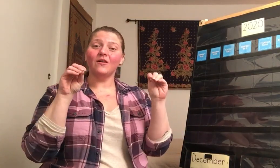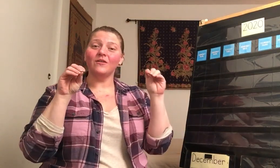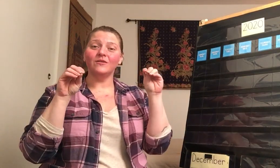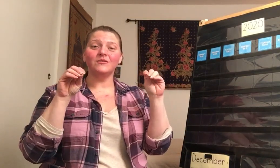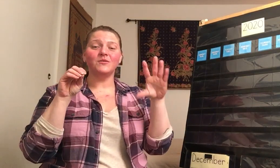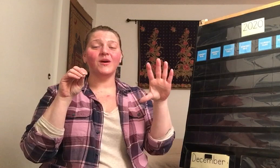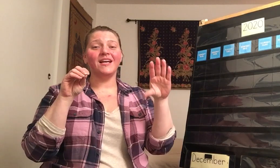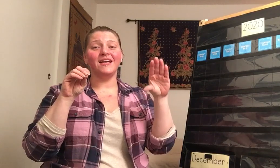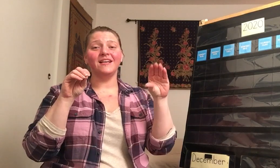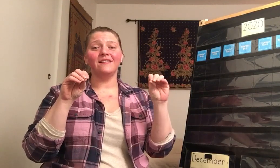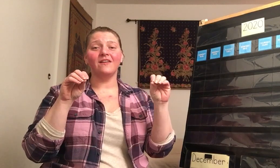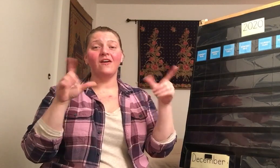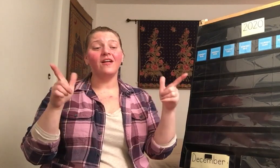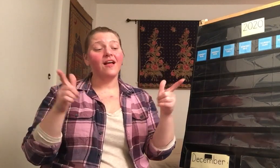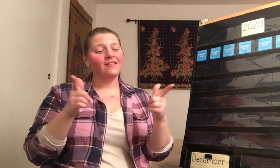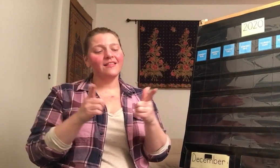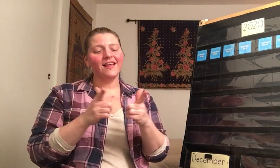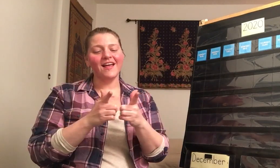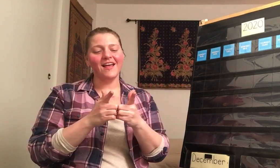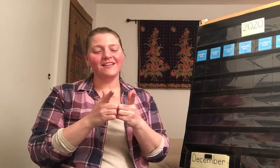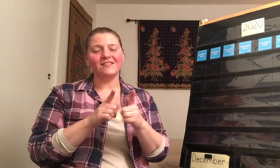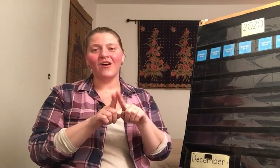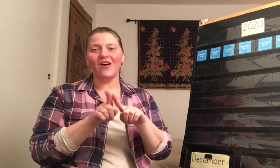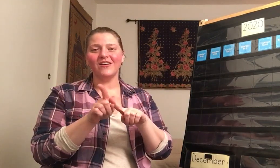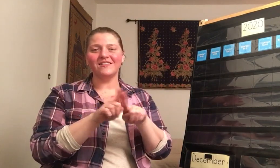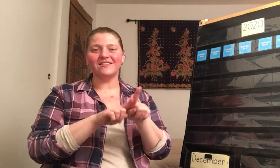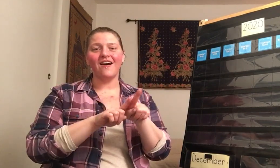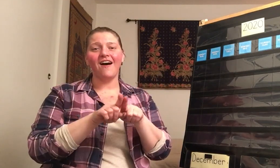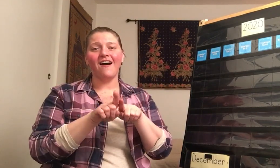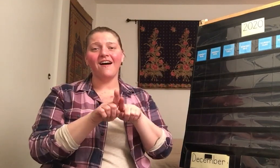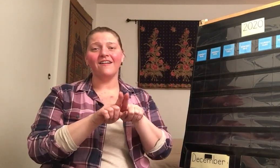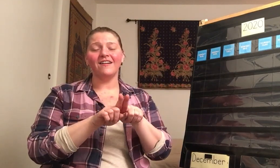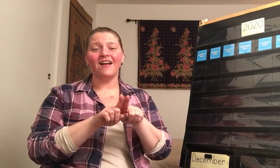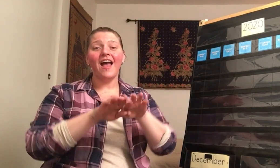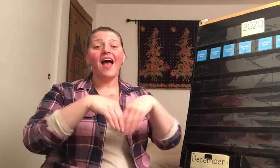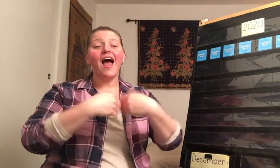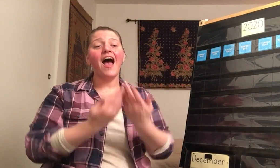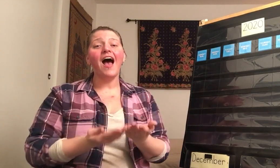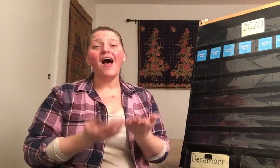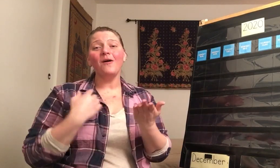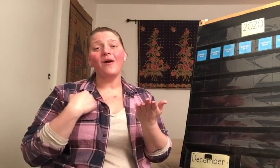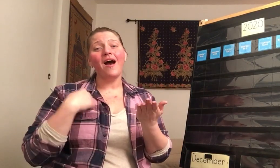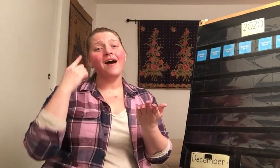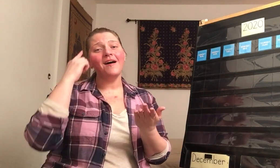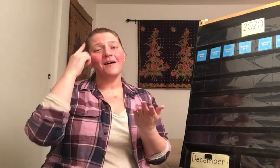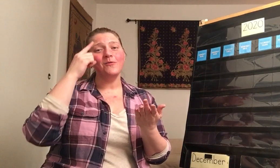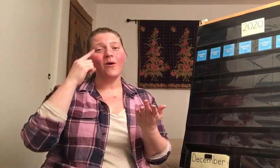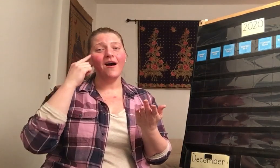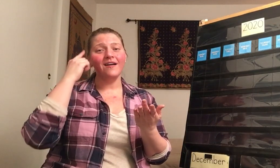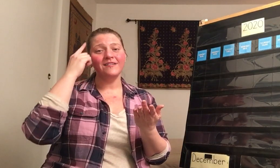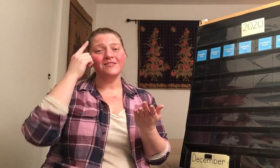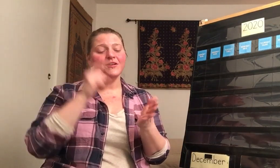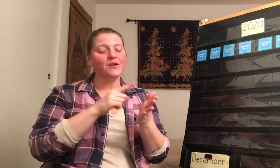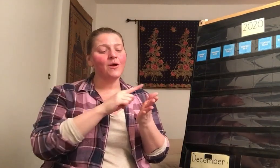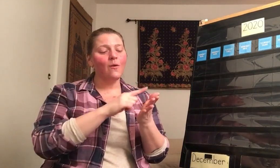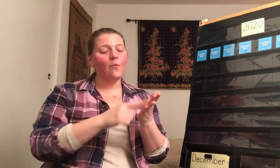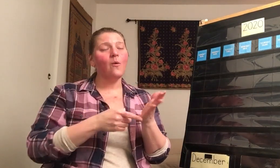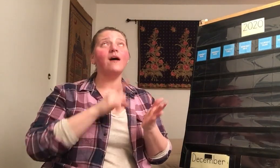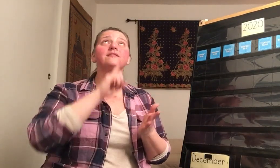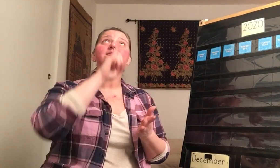Twinkle, twinkle, little star, how I wonder what